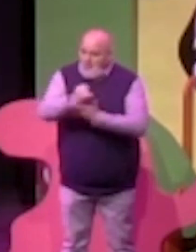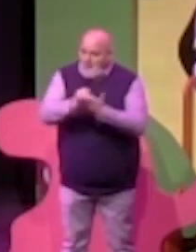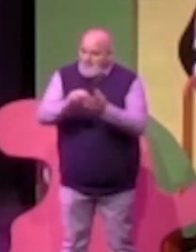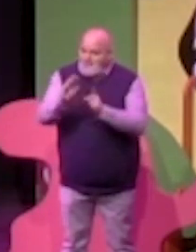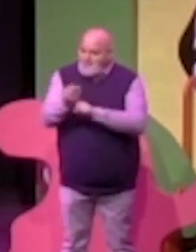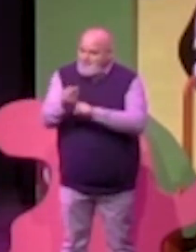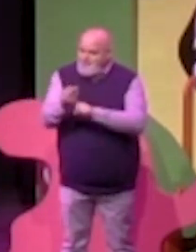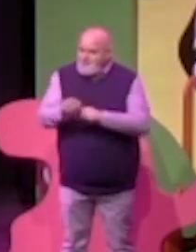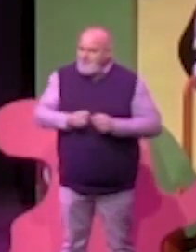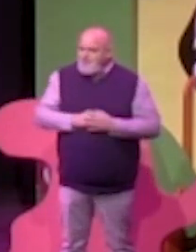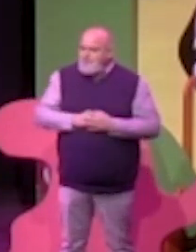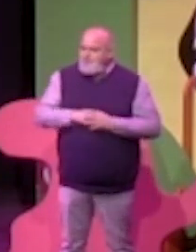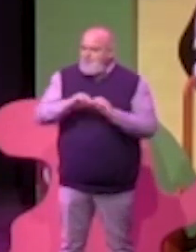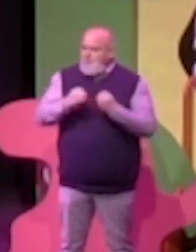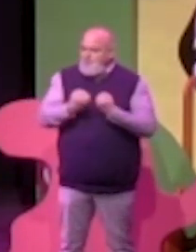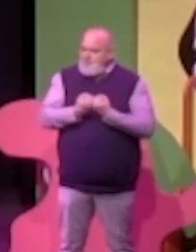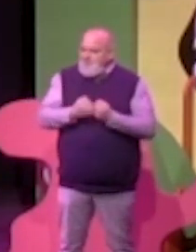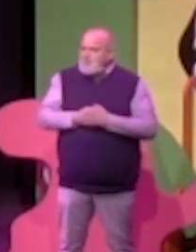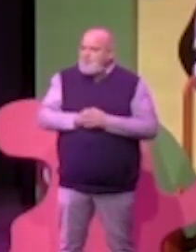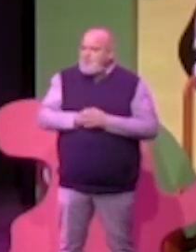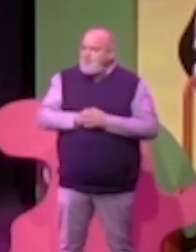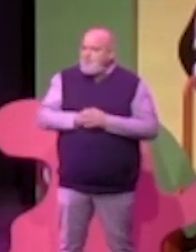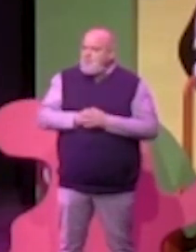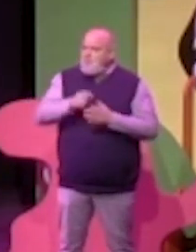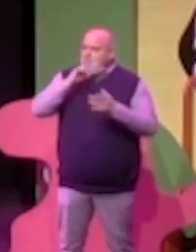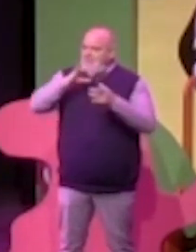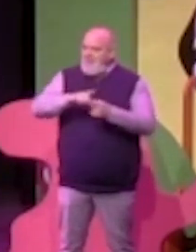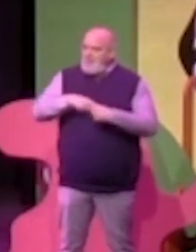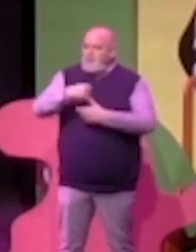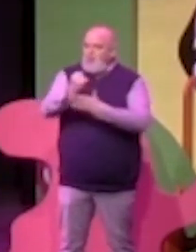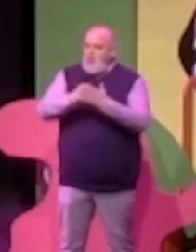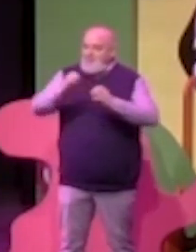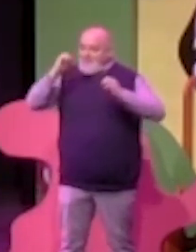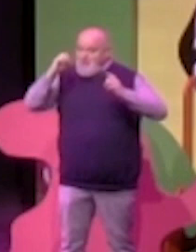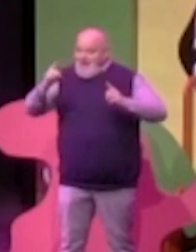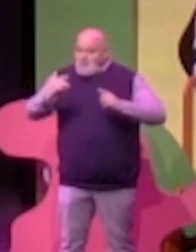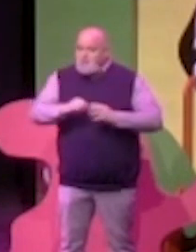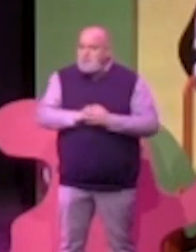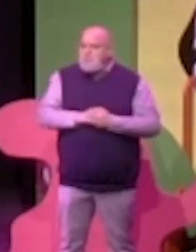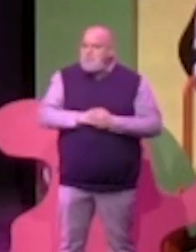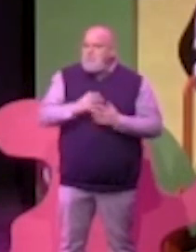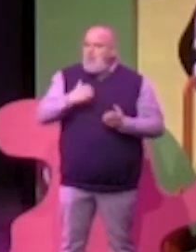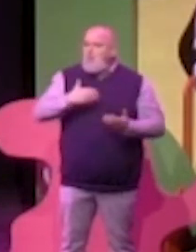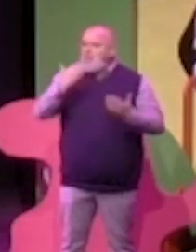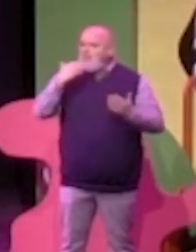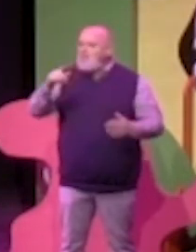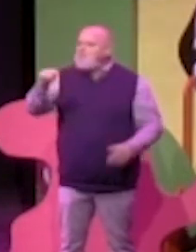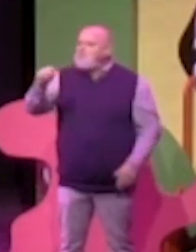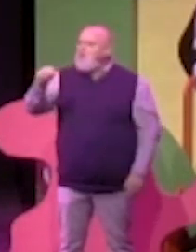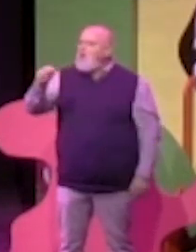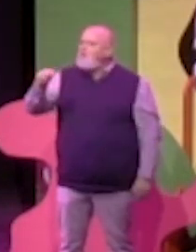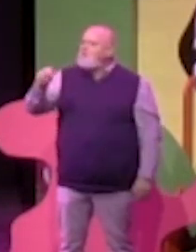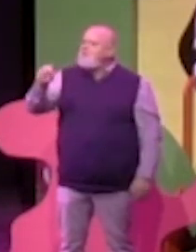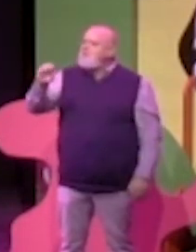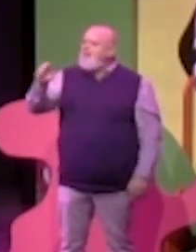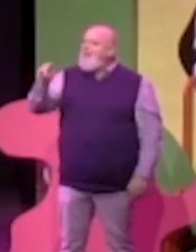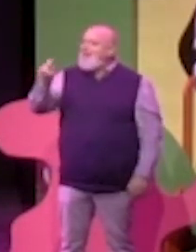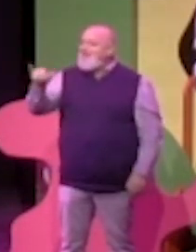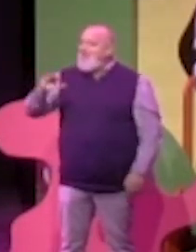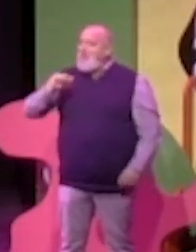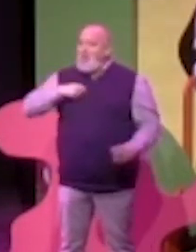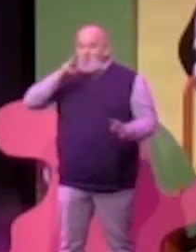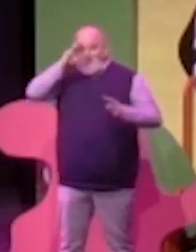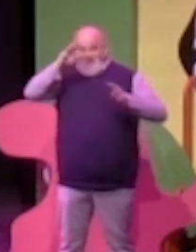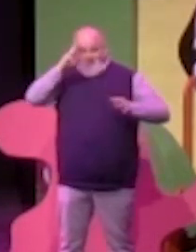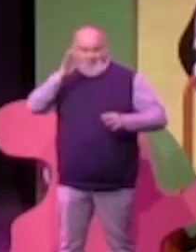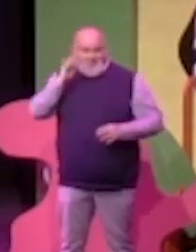culture organizations, particularly around arts education. And I wanna thank Tom DeCaney and our Create California team, and